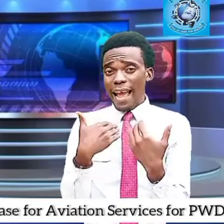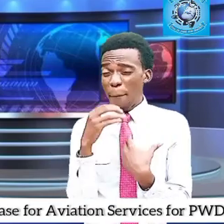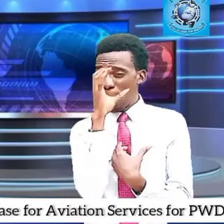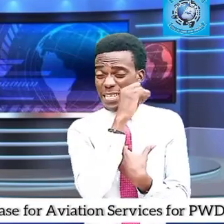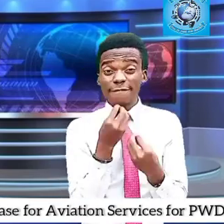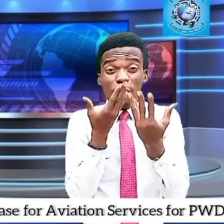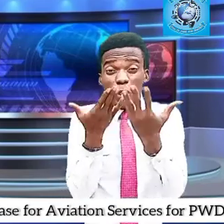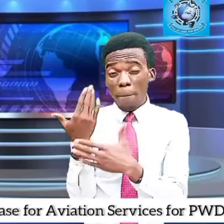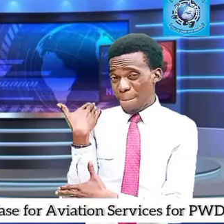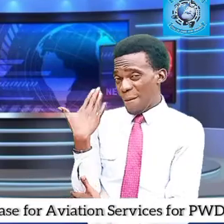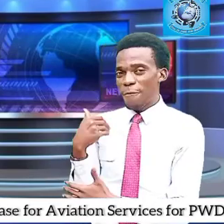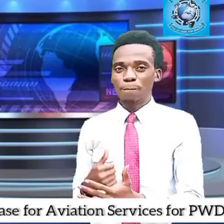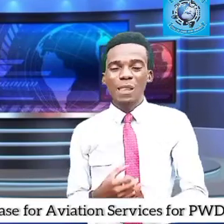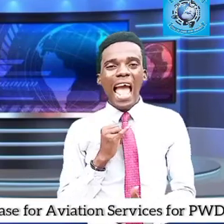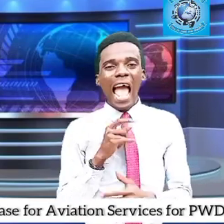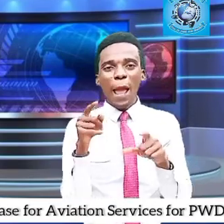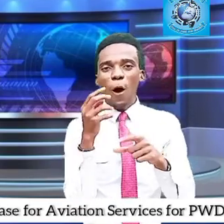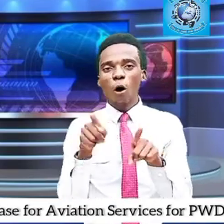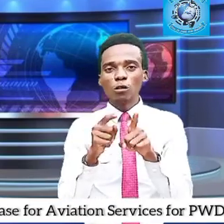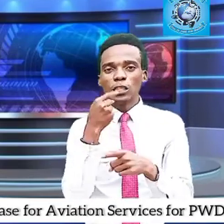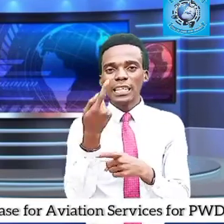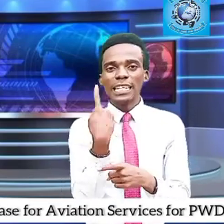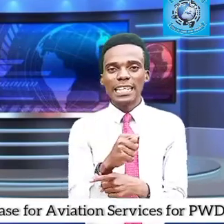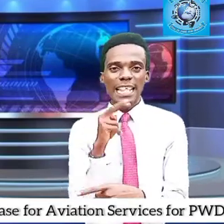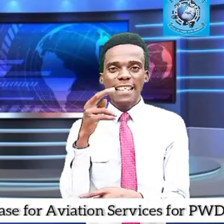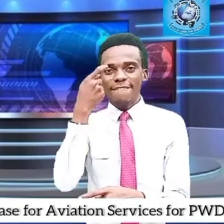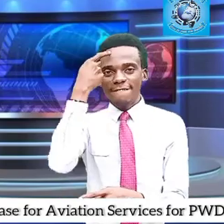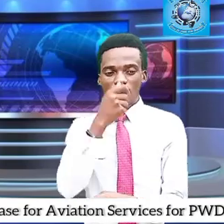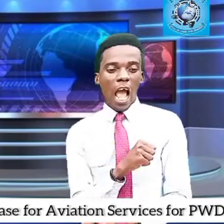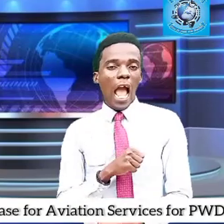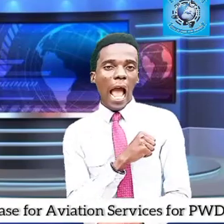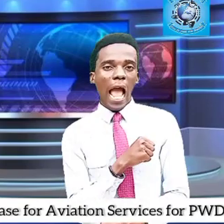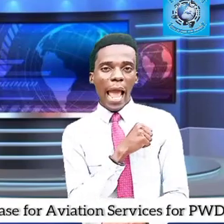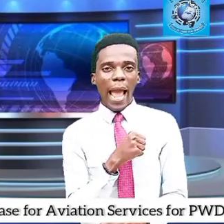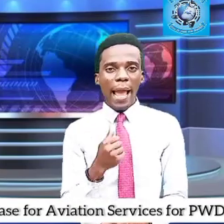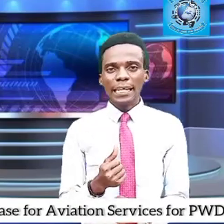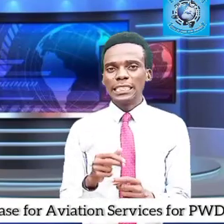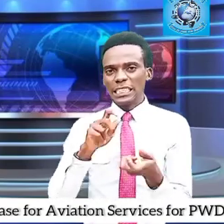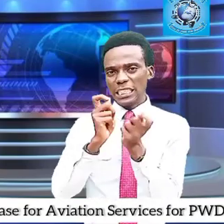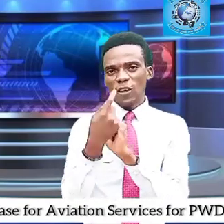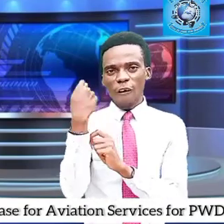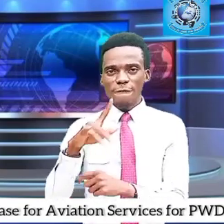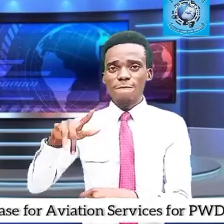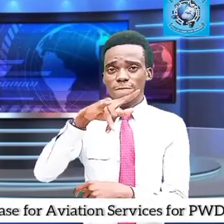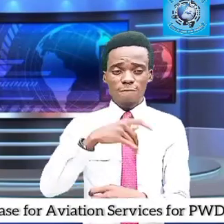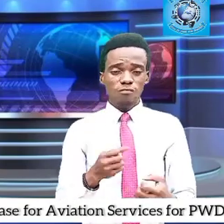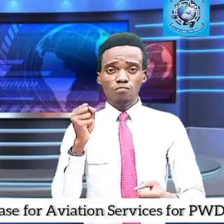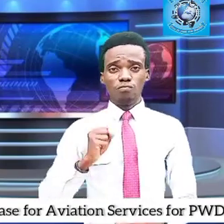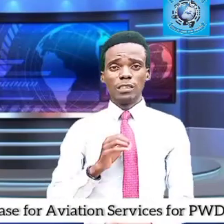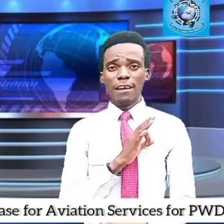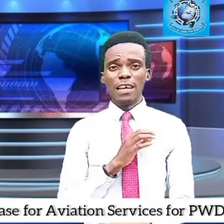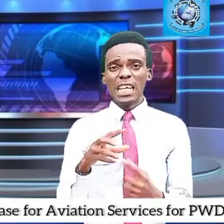mentioned too the need for attitudinal change of airline staff, especially the